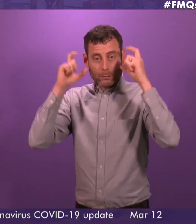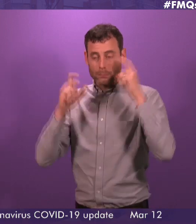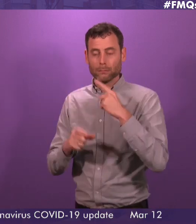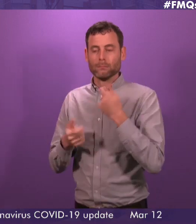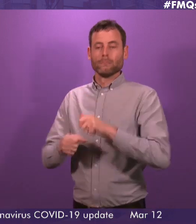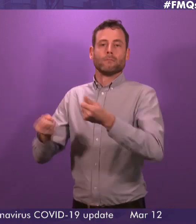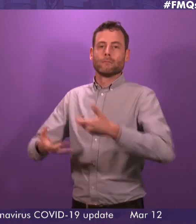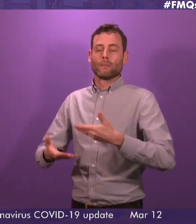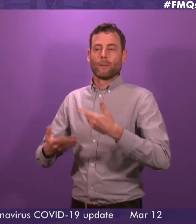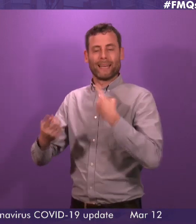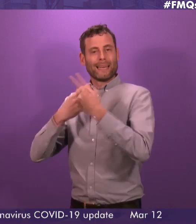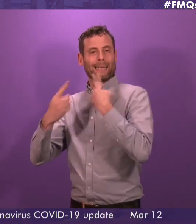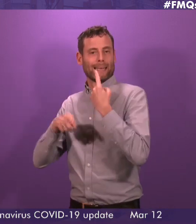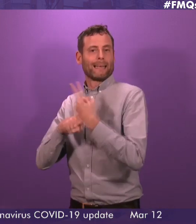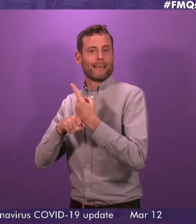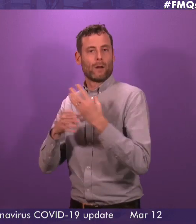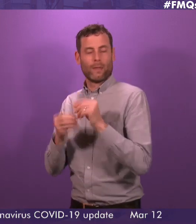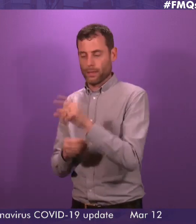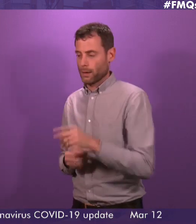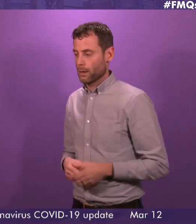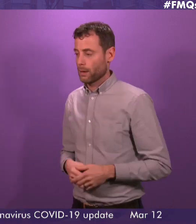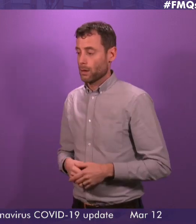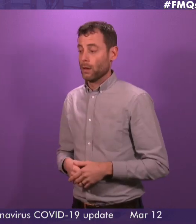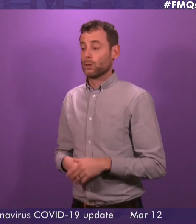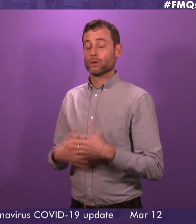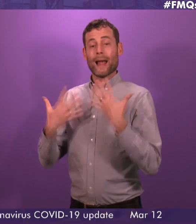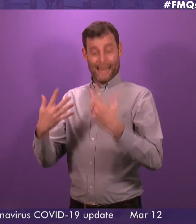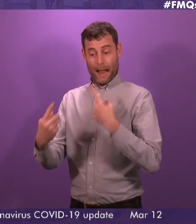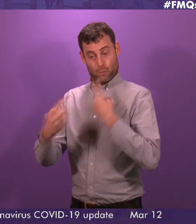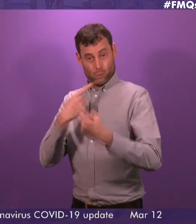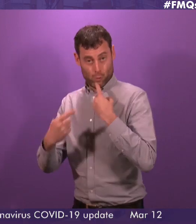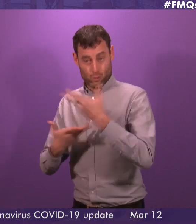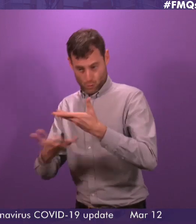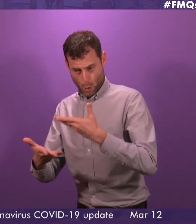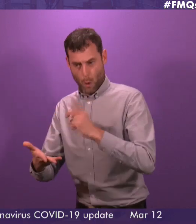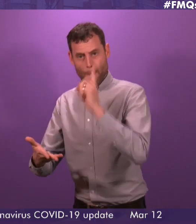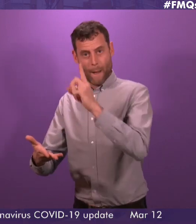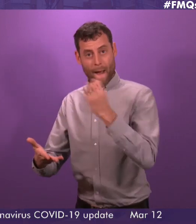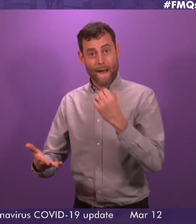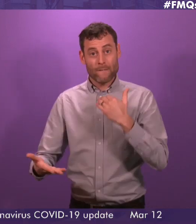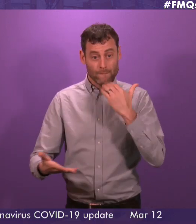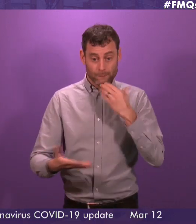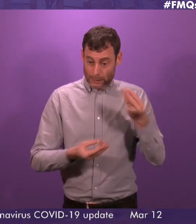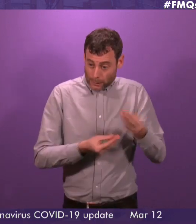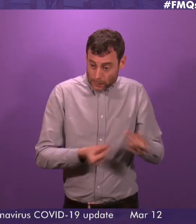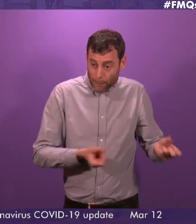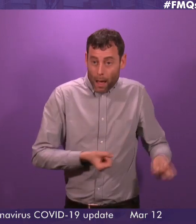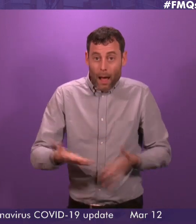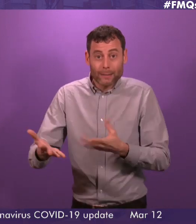Cabinet Secretary whether we have adequate supplies of all of these things for right across the country, how quickly it can be distributed to